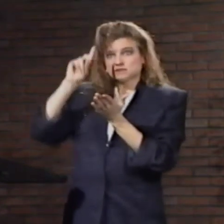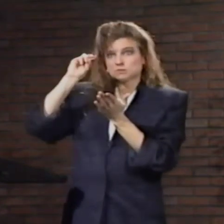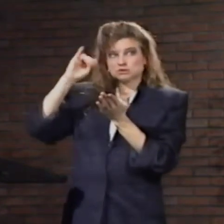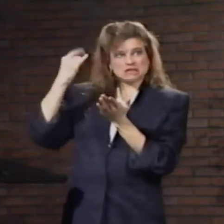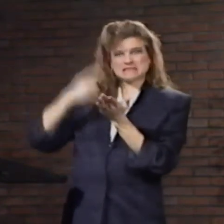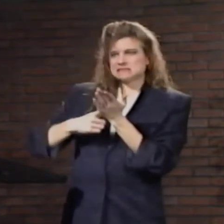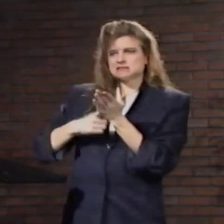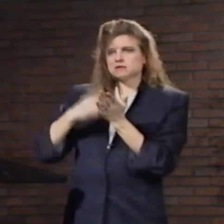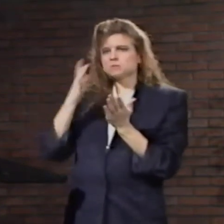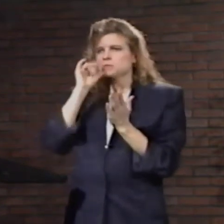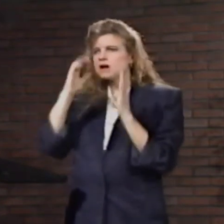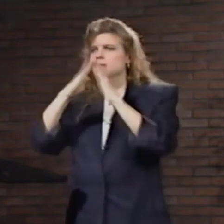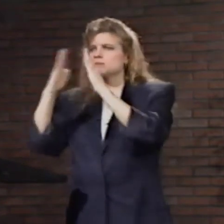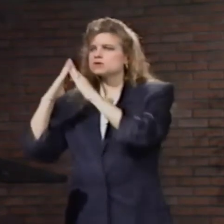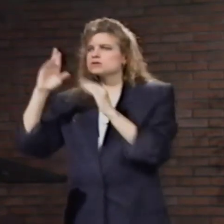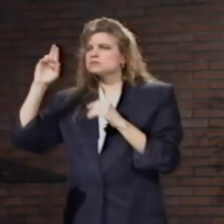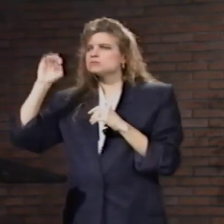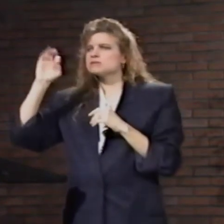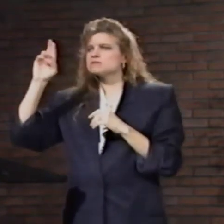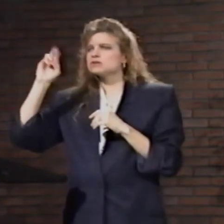fly in some other interpreters.